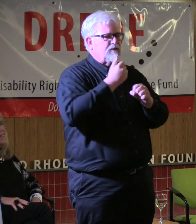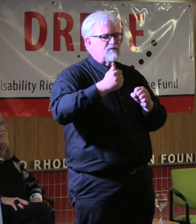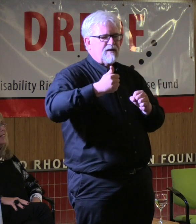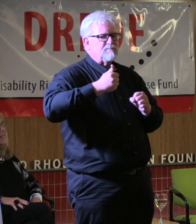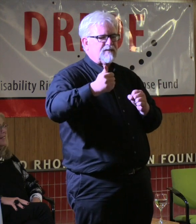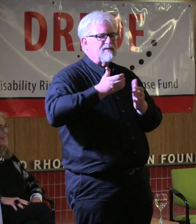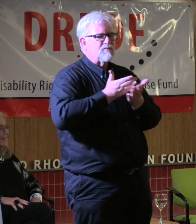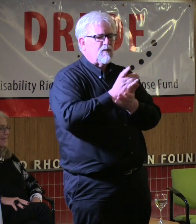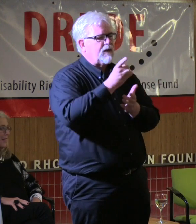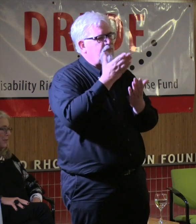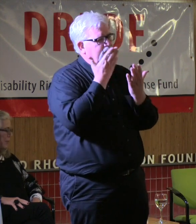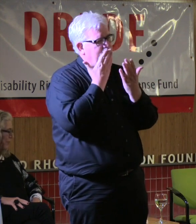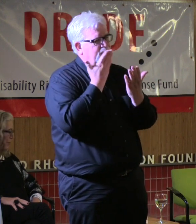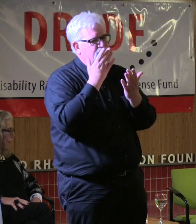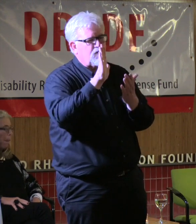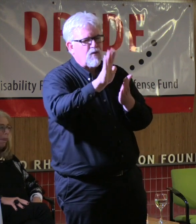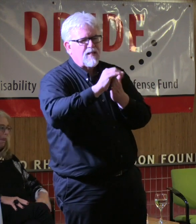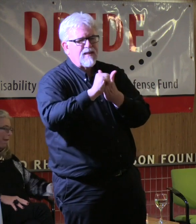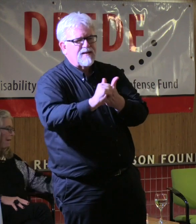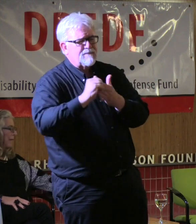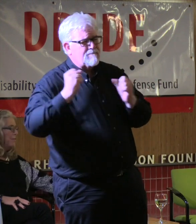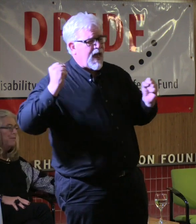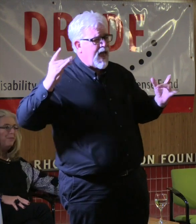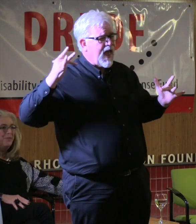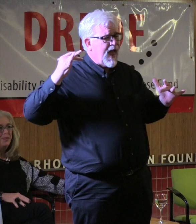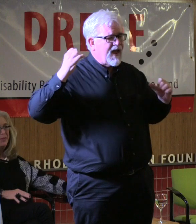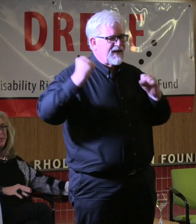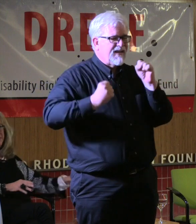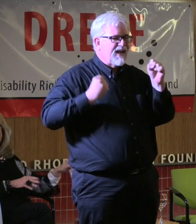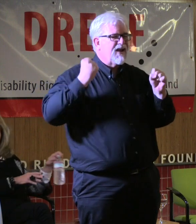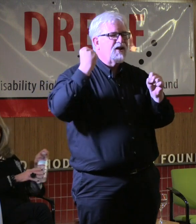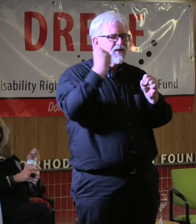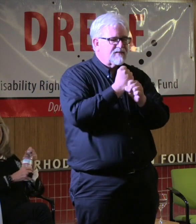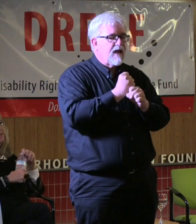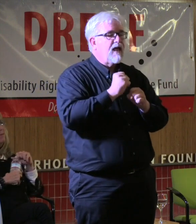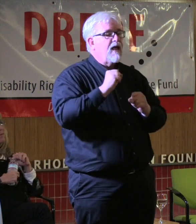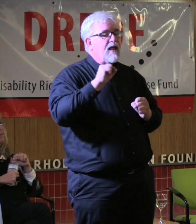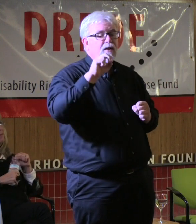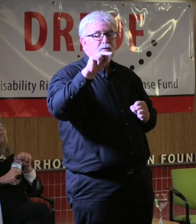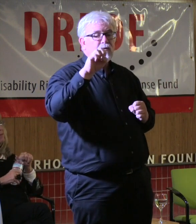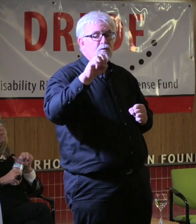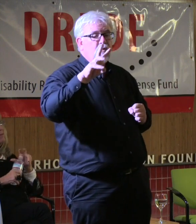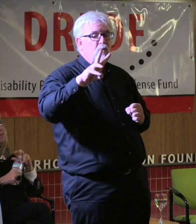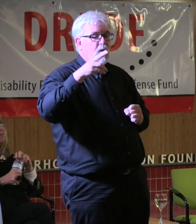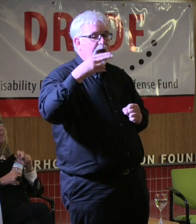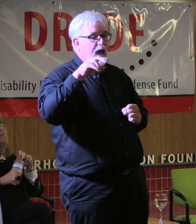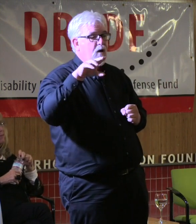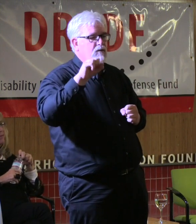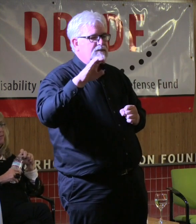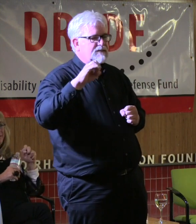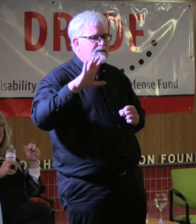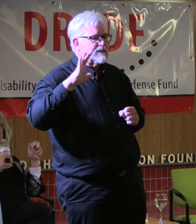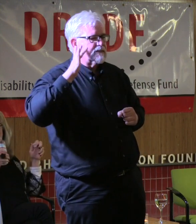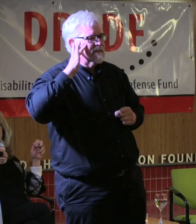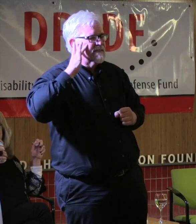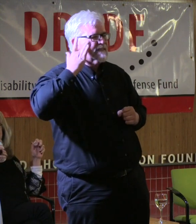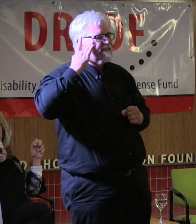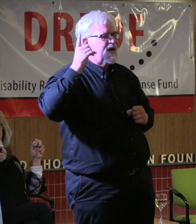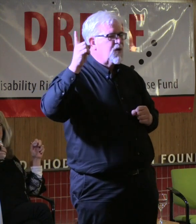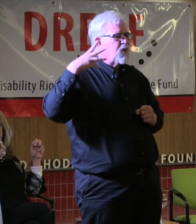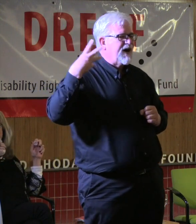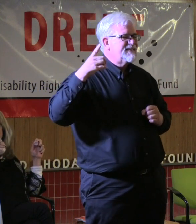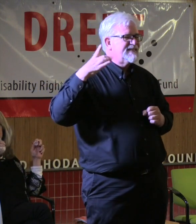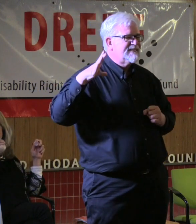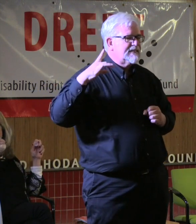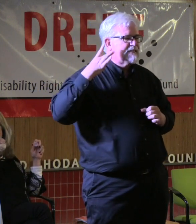Thank you for your wonderful leadership through all these years here with Dretta. Rhonda Newhouse, my thorn in my side in Washington,